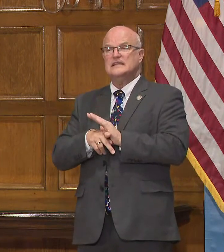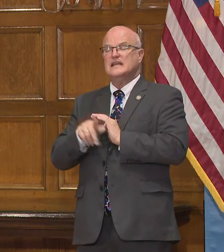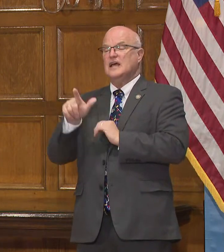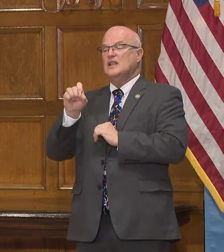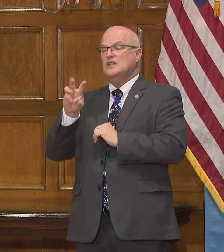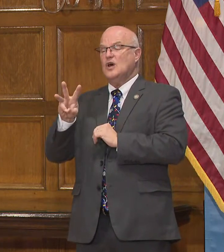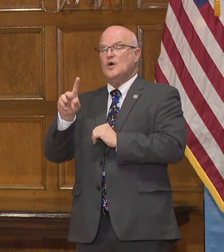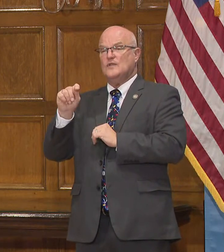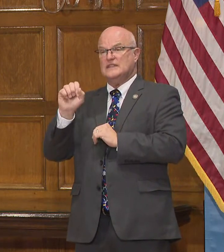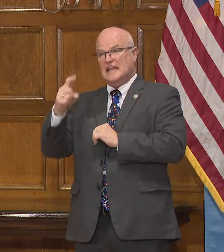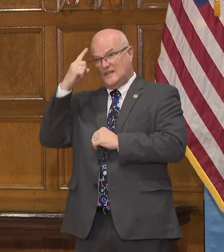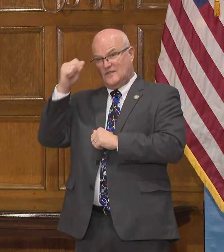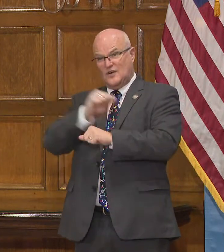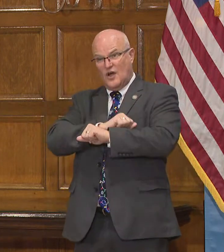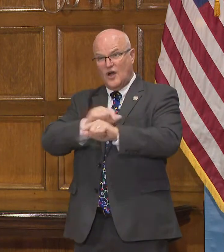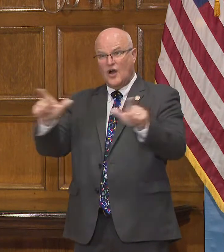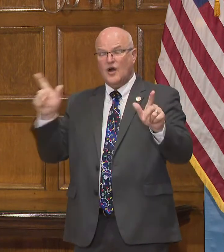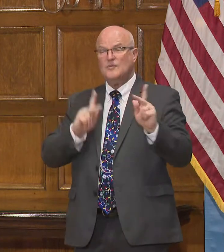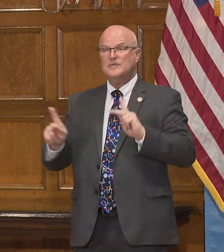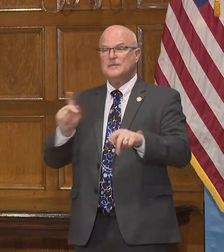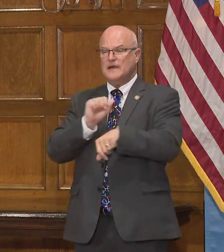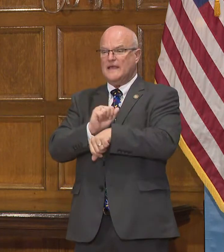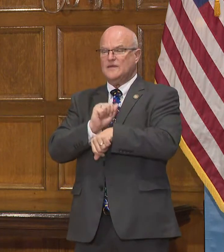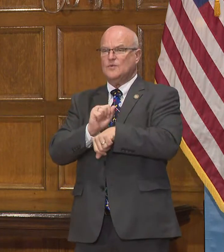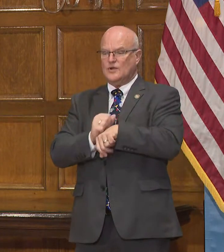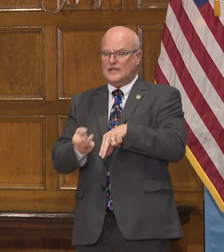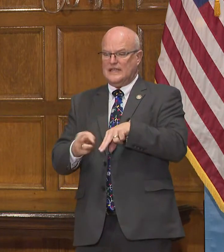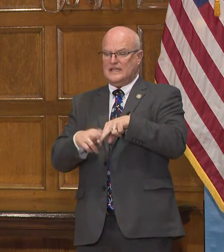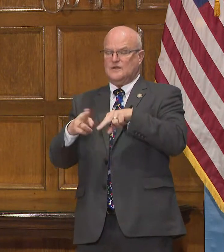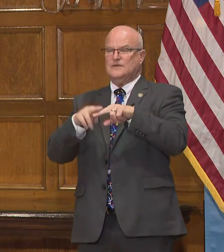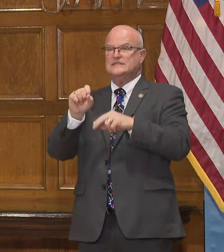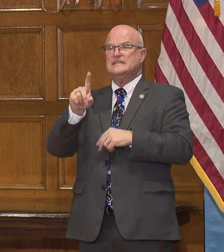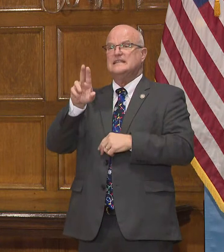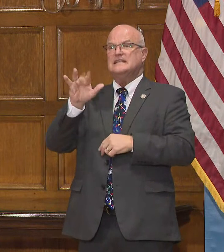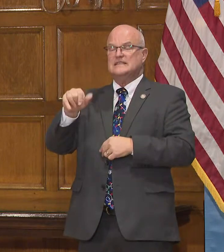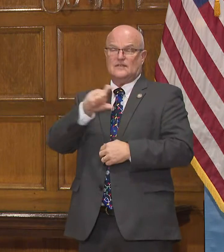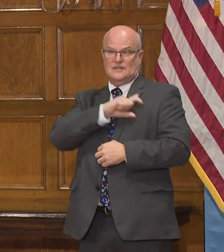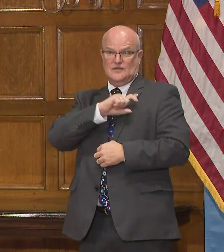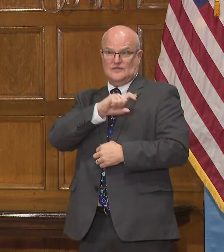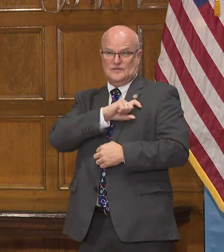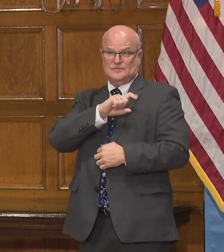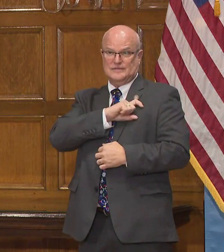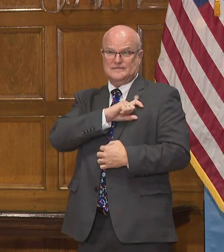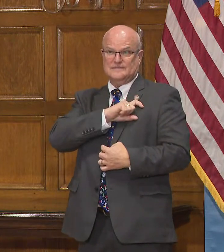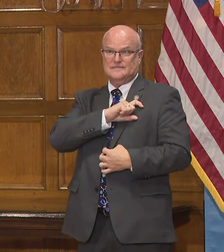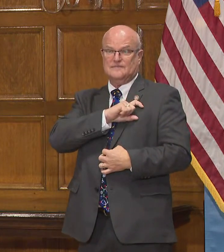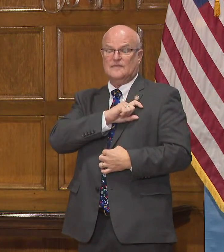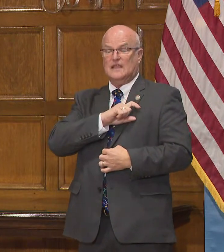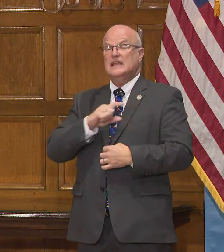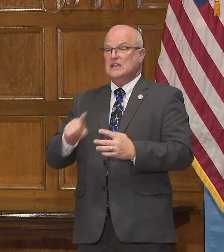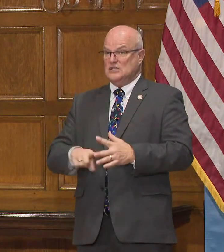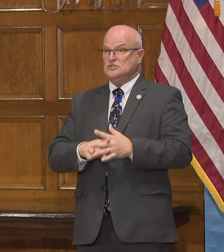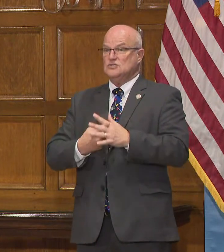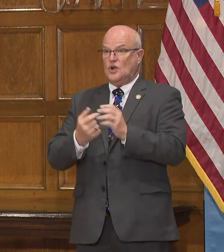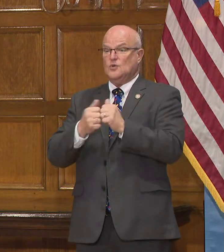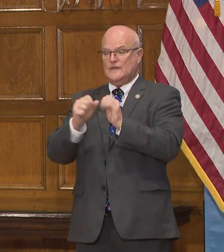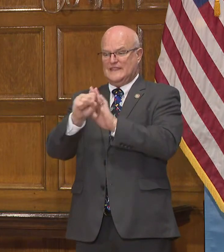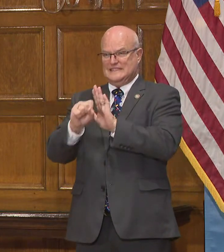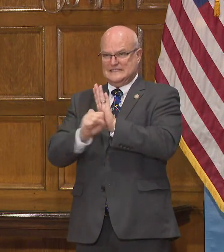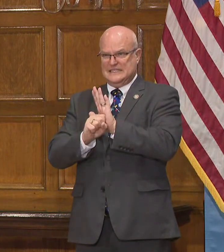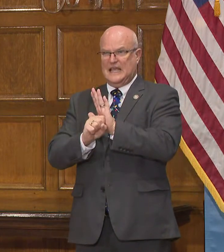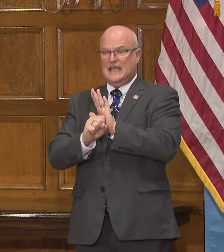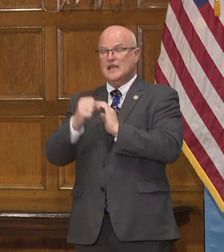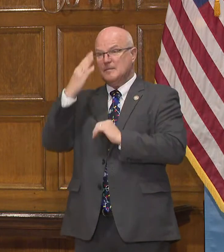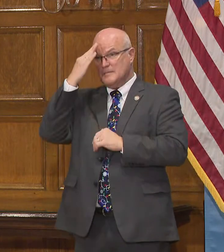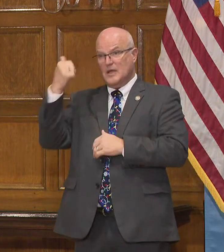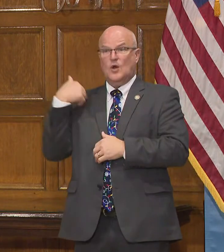for everyone and to work on increasing the salaries of law enforcement officials. It does start with the state,